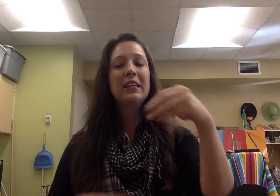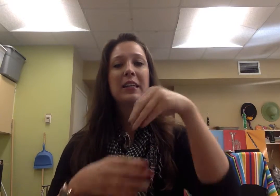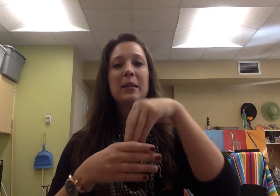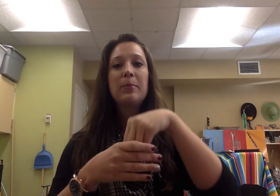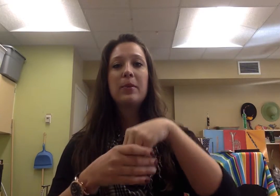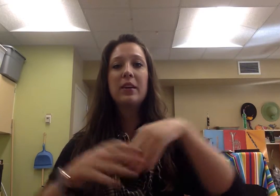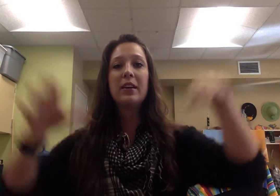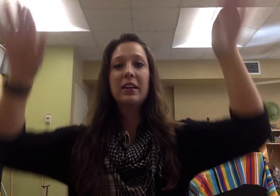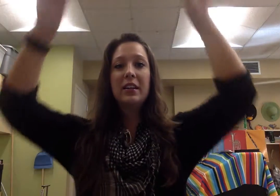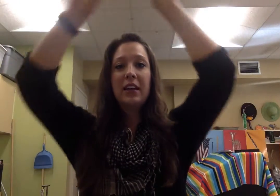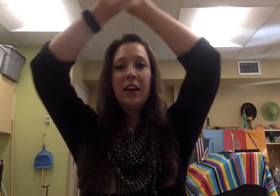sleep in